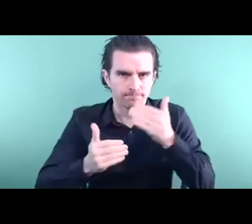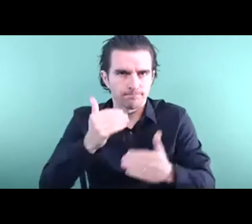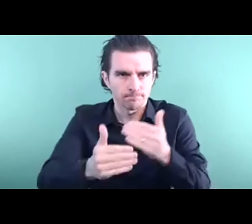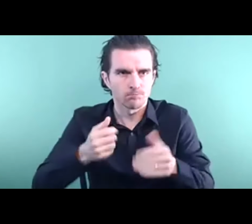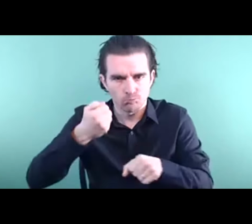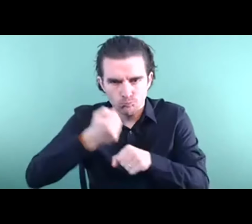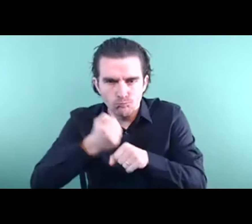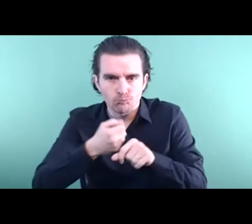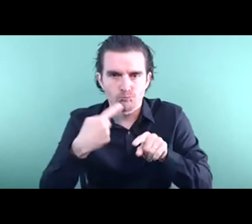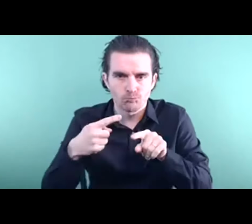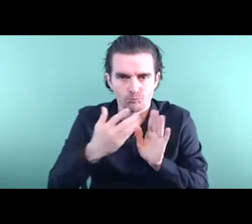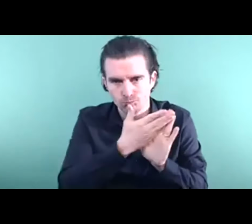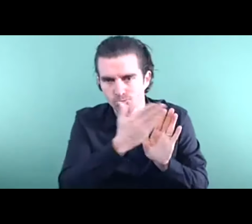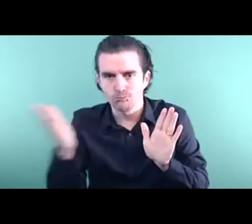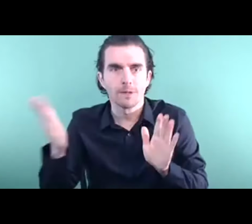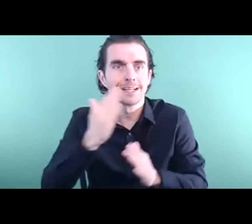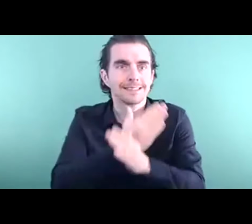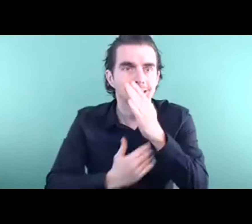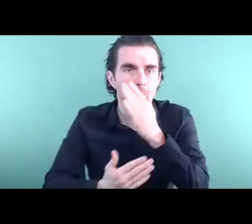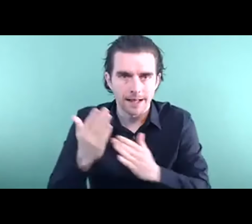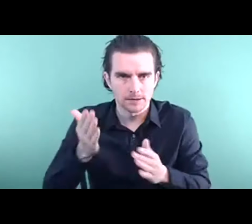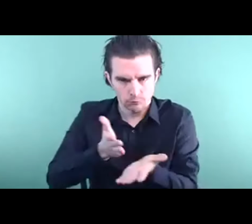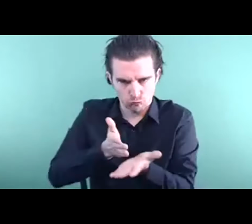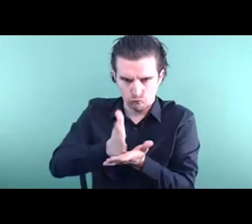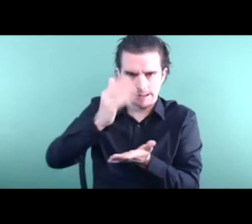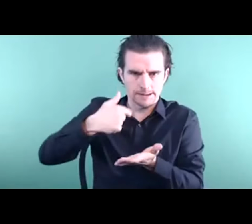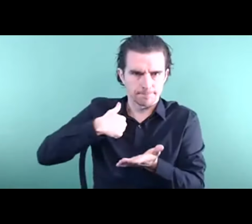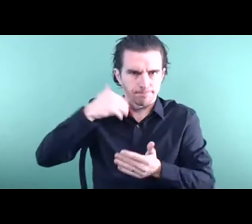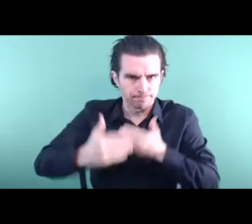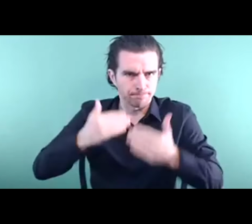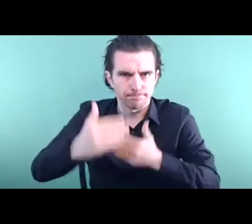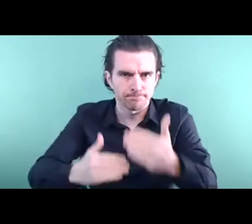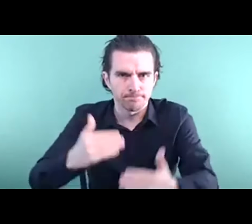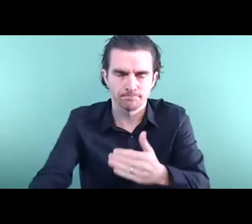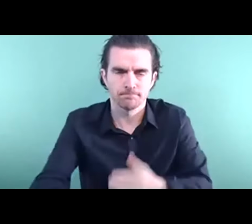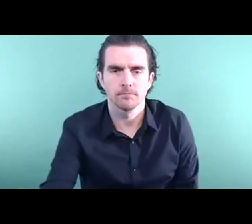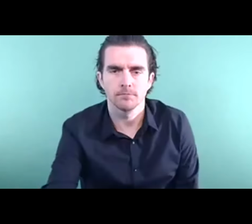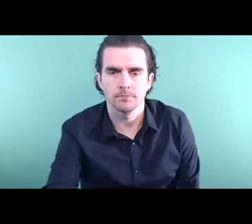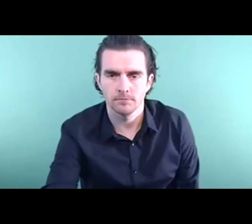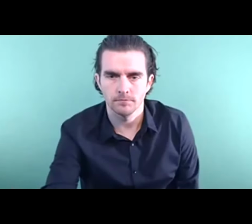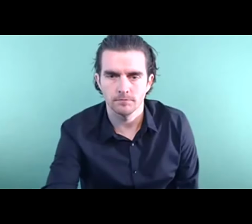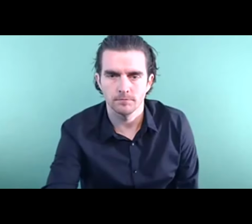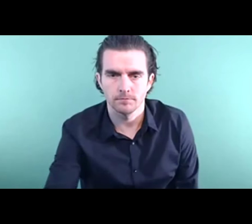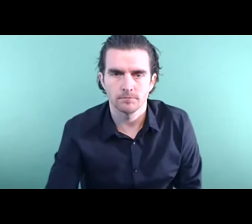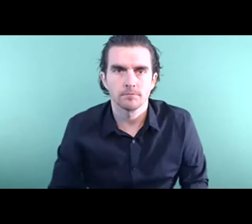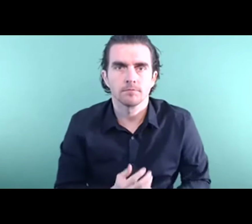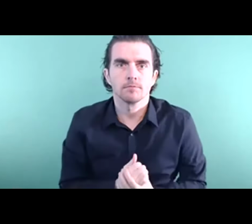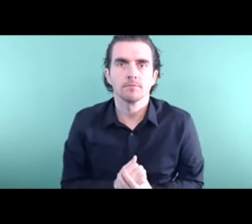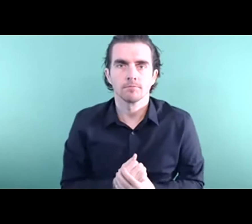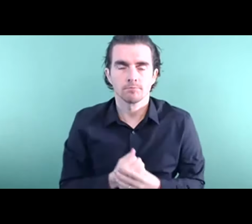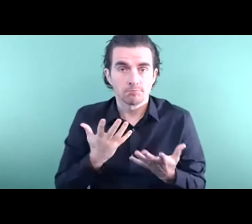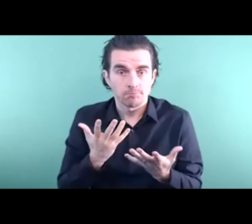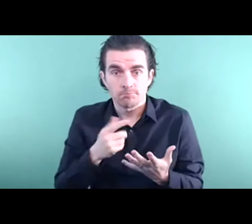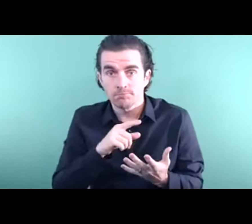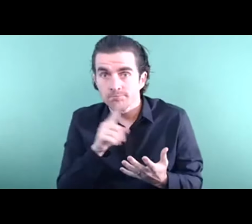3 main clusters for the research project. And those clusters are voice, power, and change. And I think